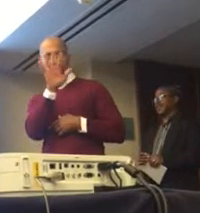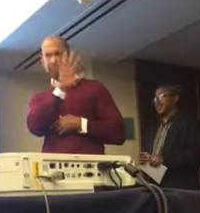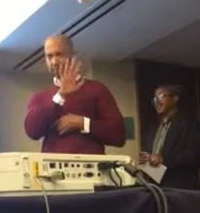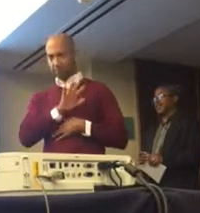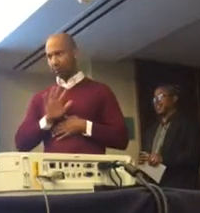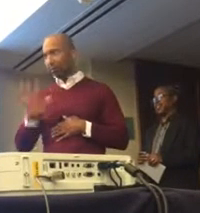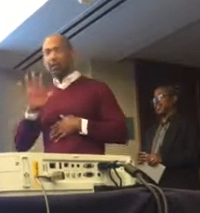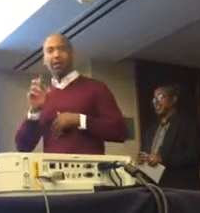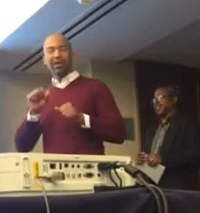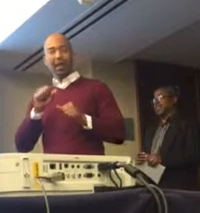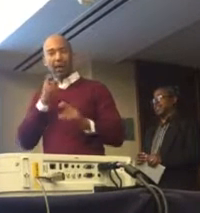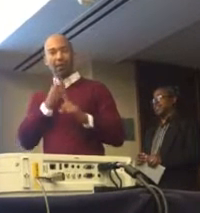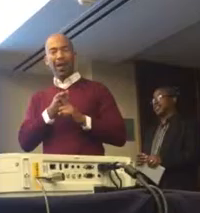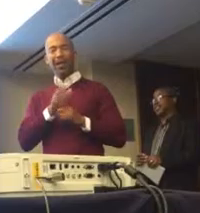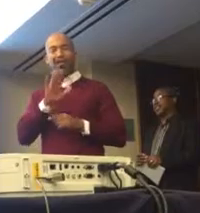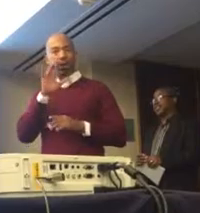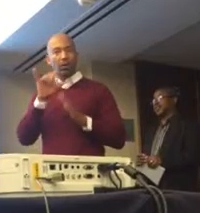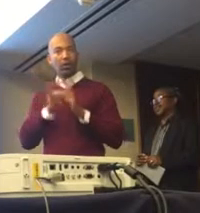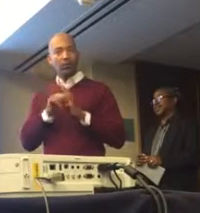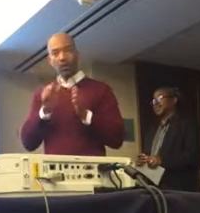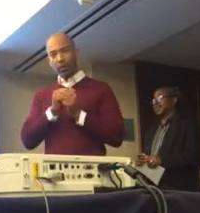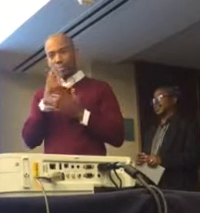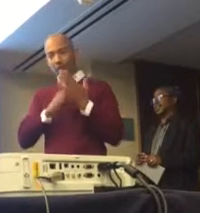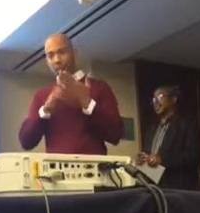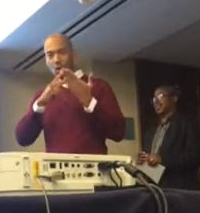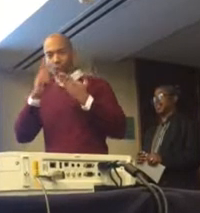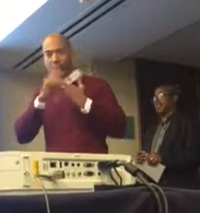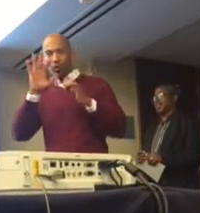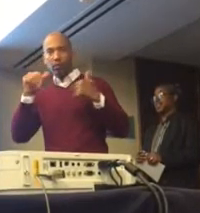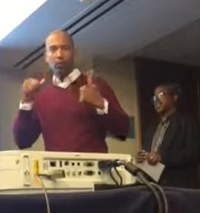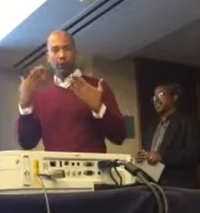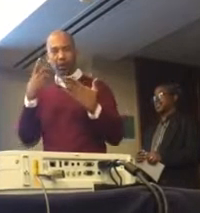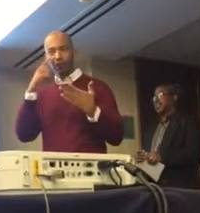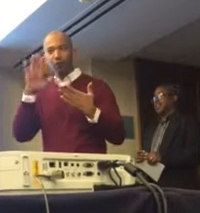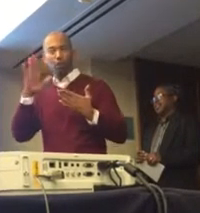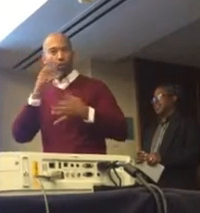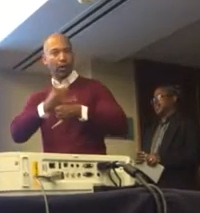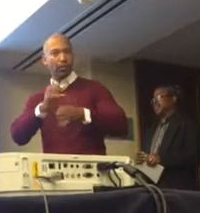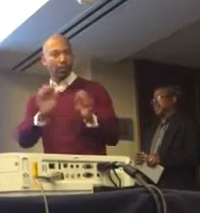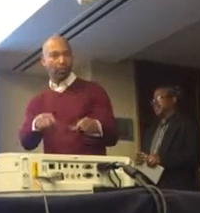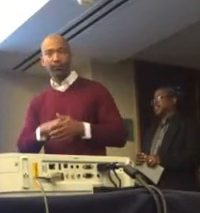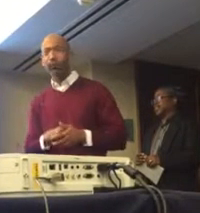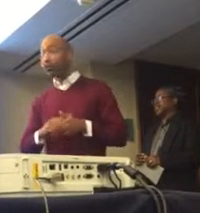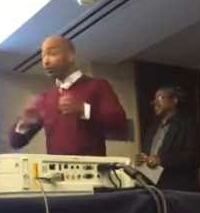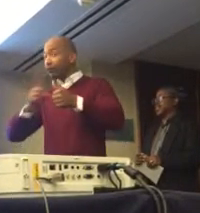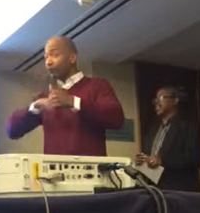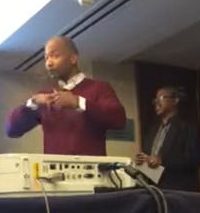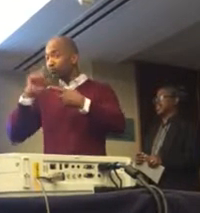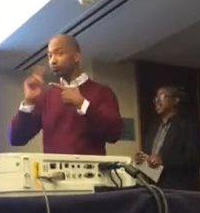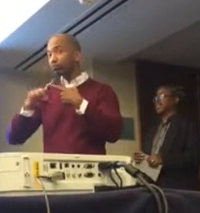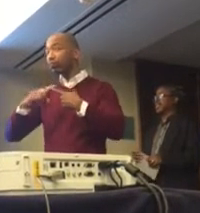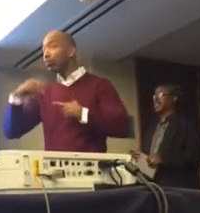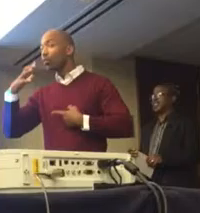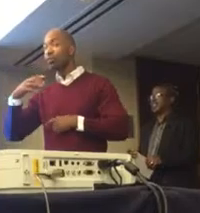may identify with some of the programming that you're offering on your campuses. So first, let's talk about race.